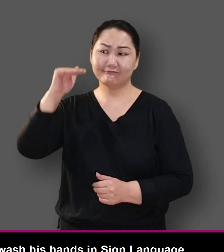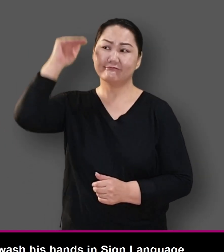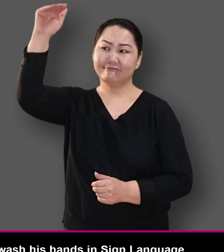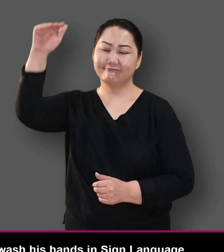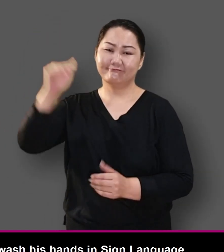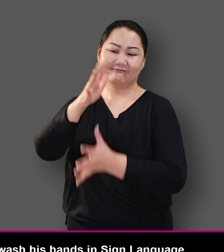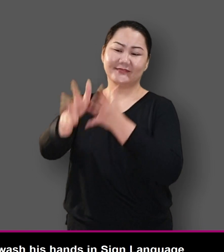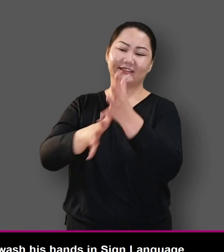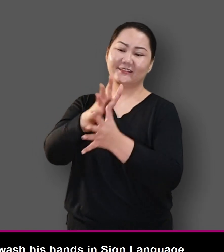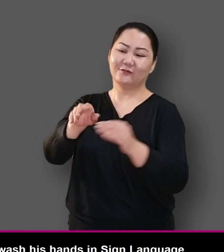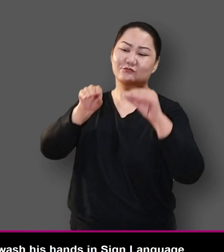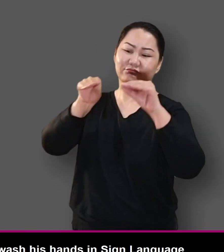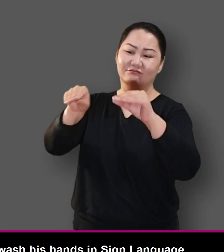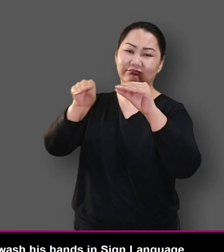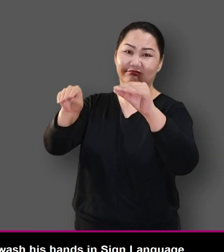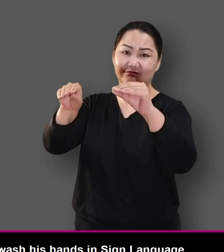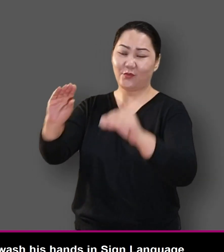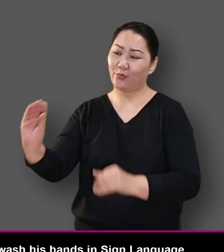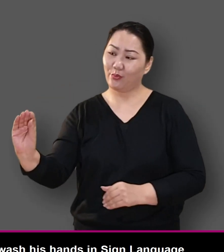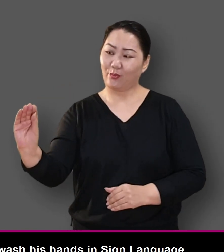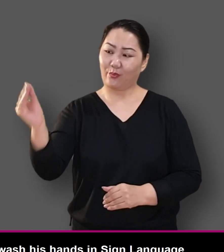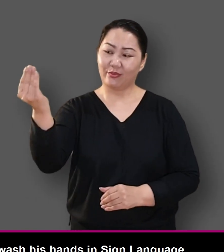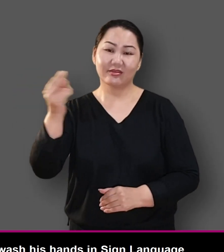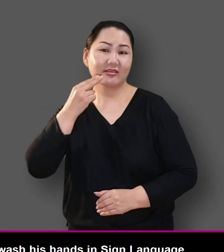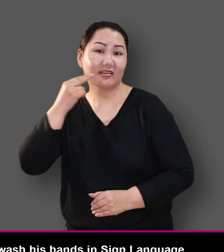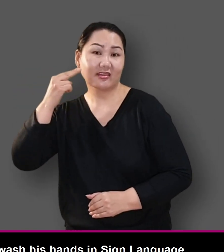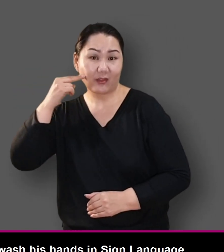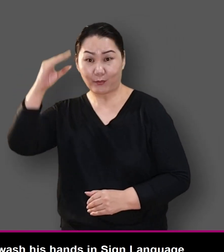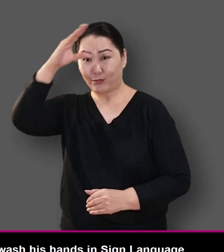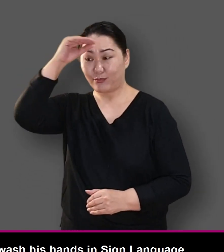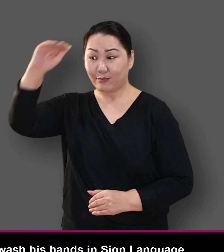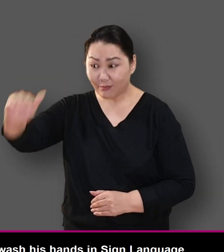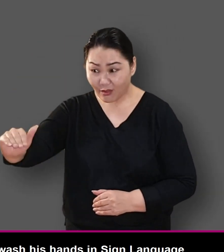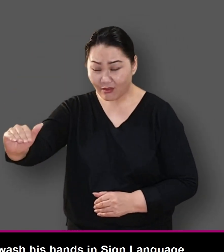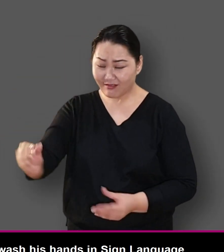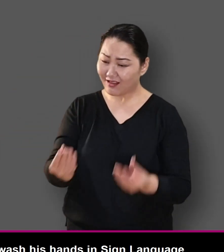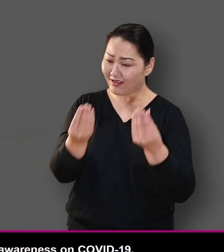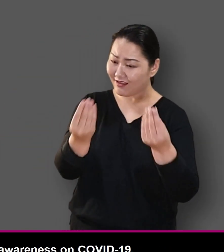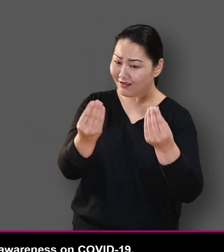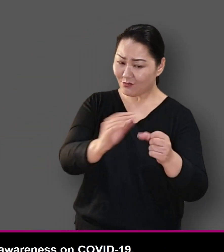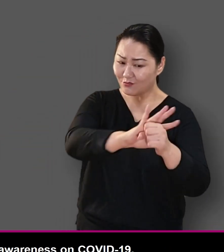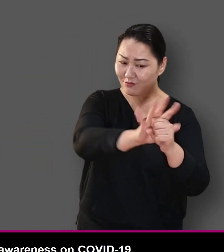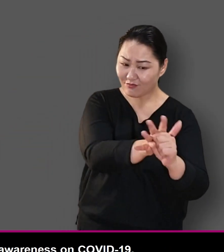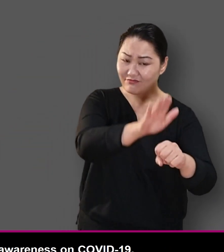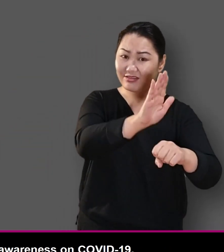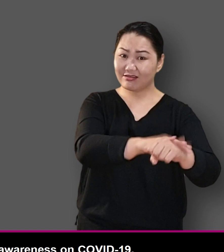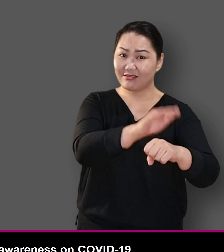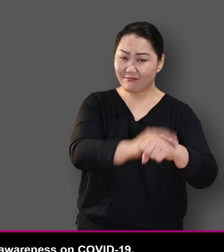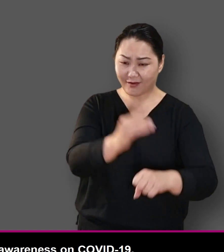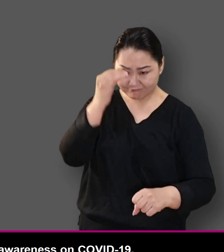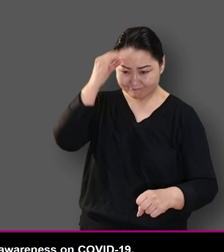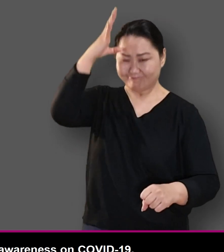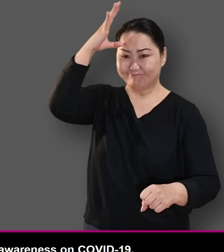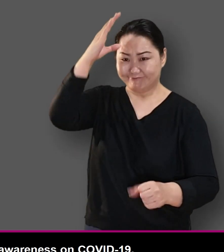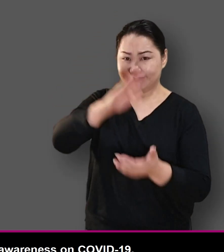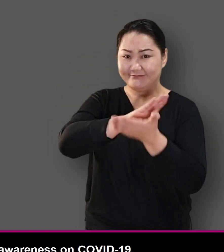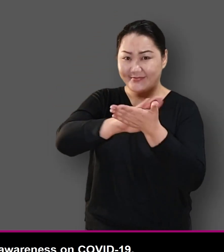Being instructed on how to wash his hands in sign language as part of creating awareness on